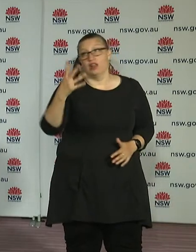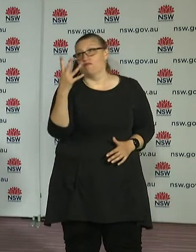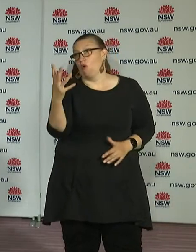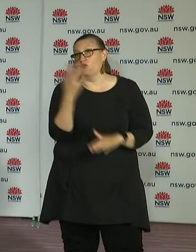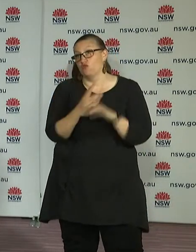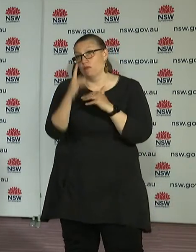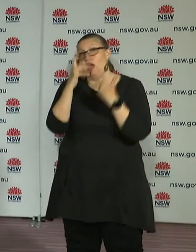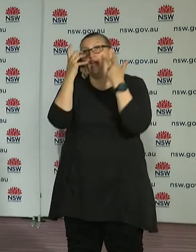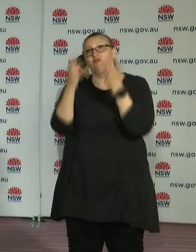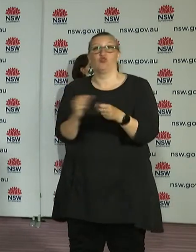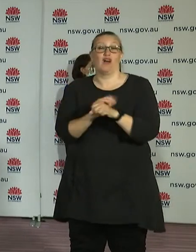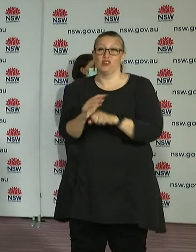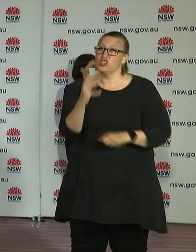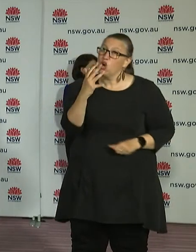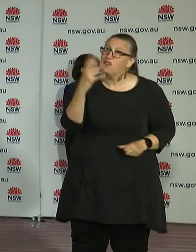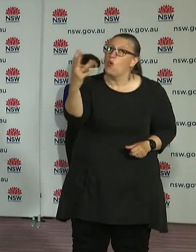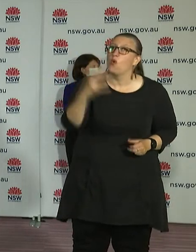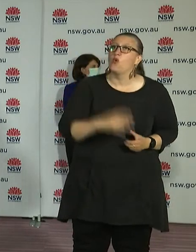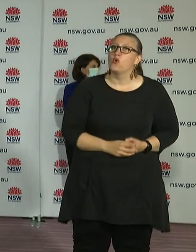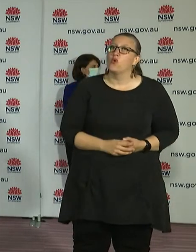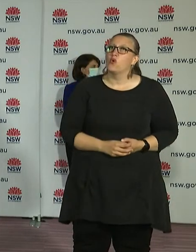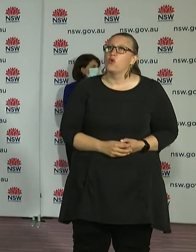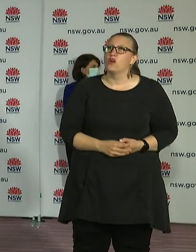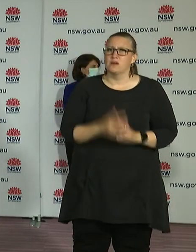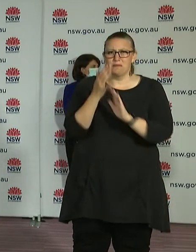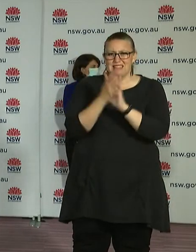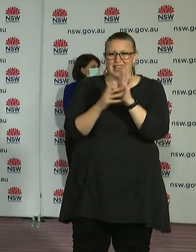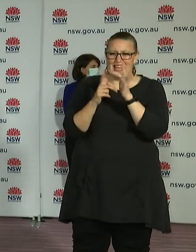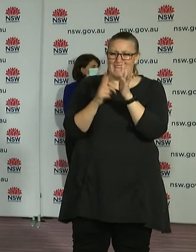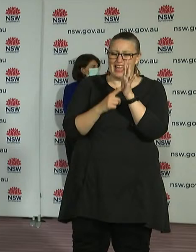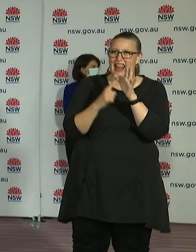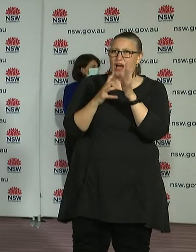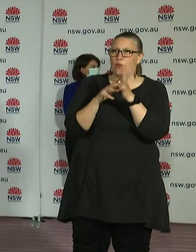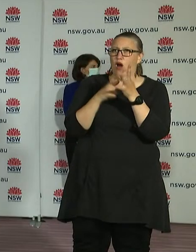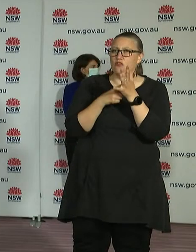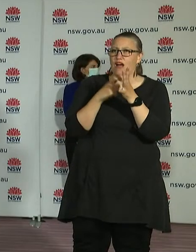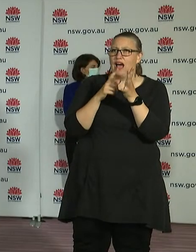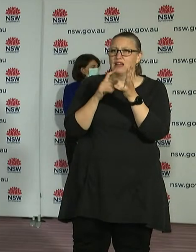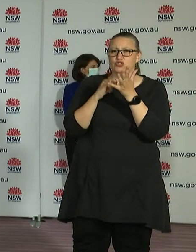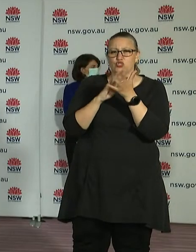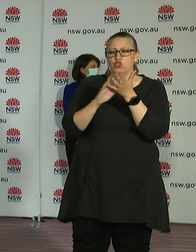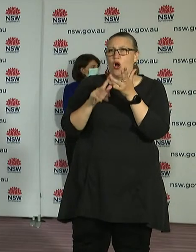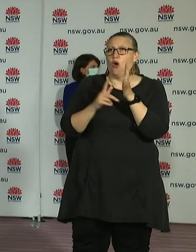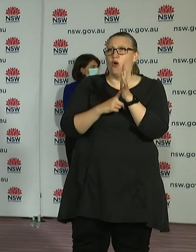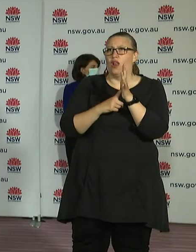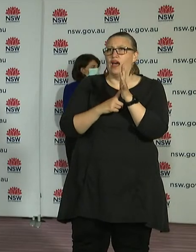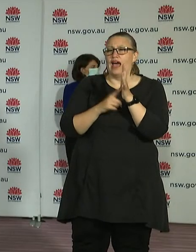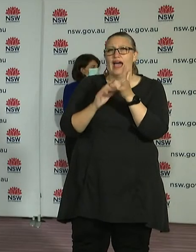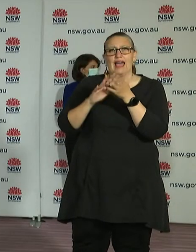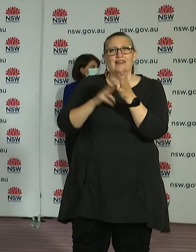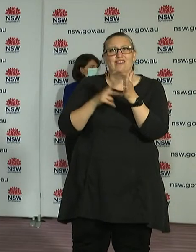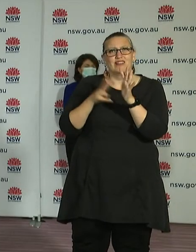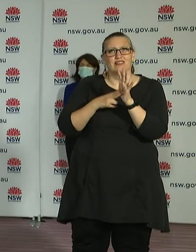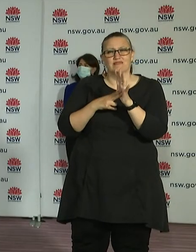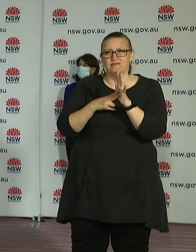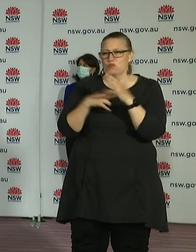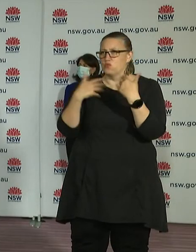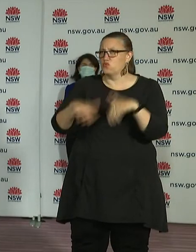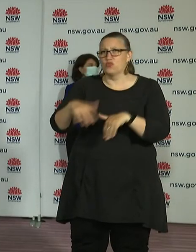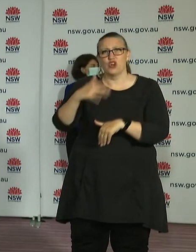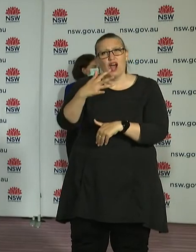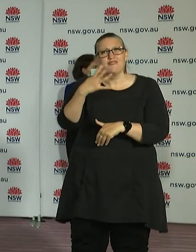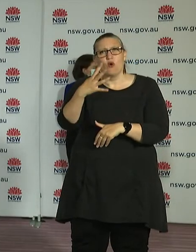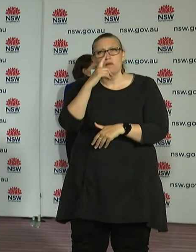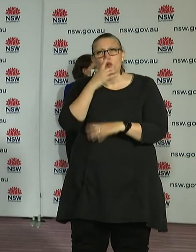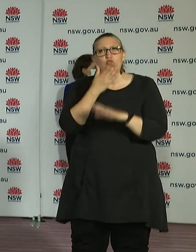Illawarra Shoalhaven. That brings the total in the Illawarra Local Health District since the 16th of June, since we had